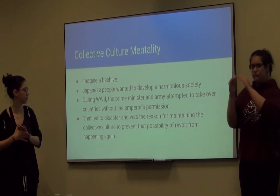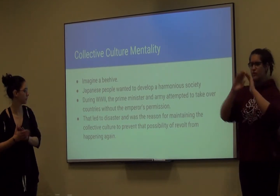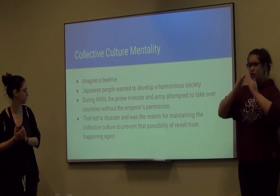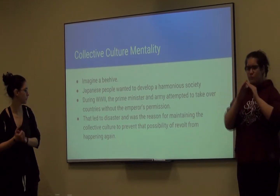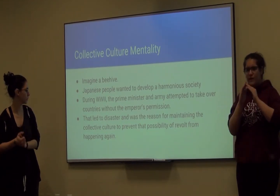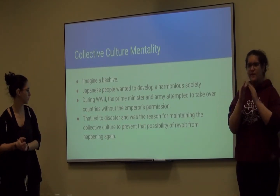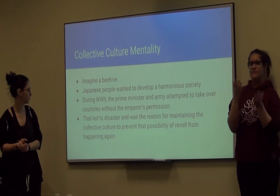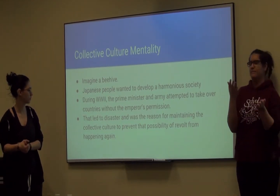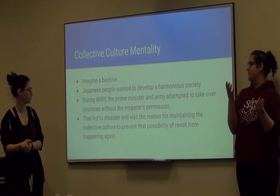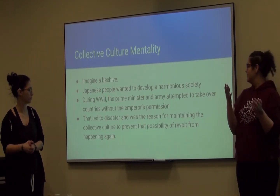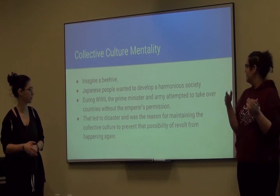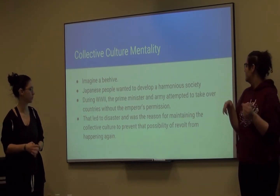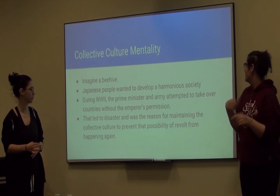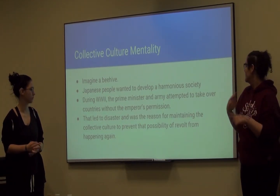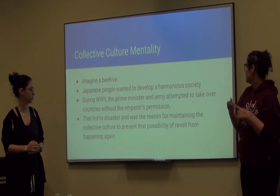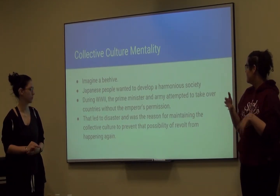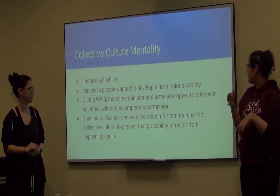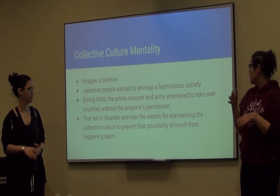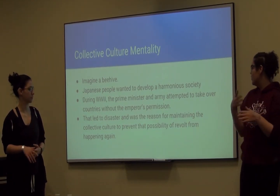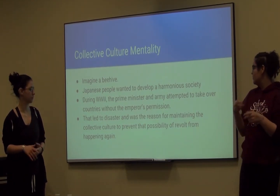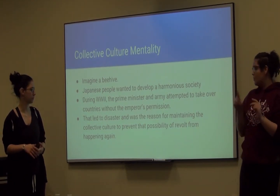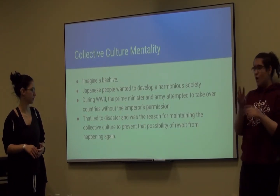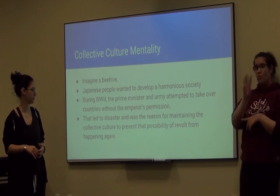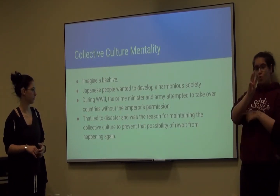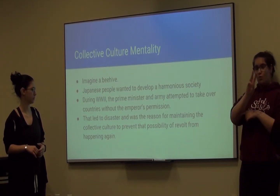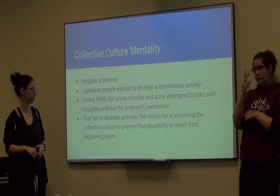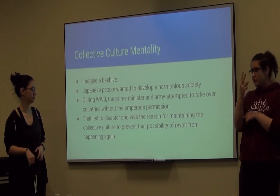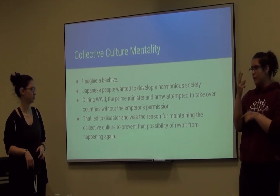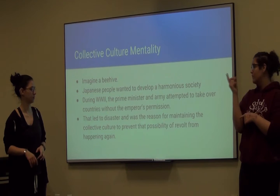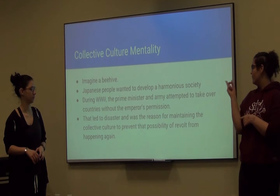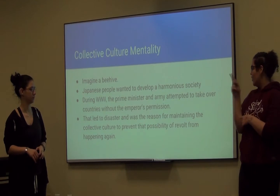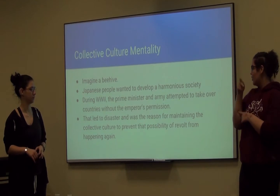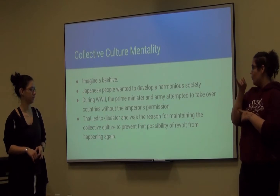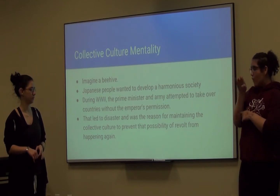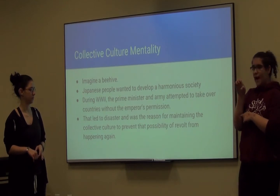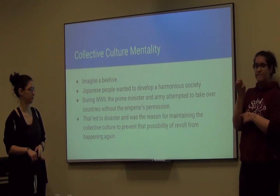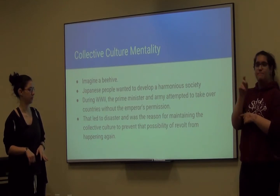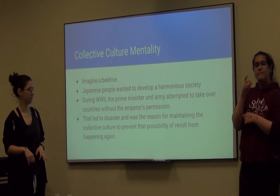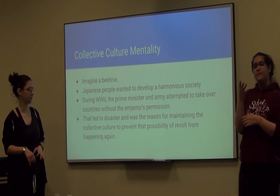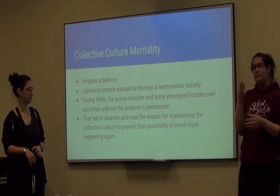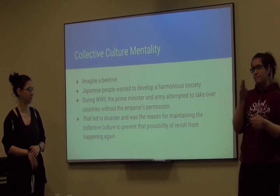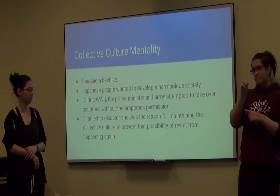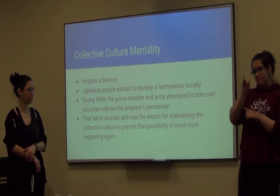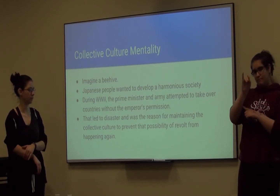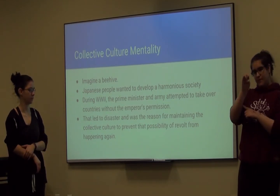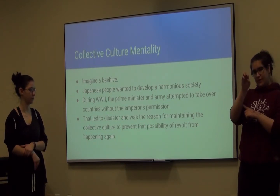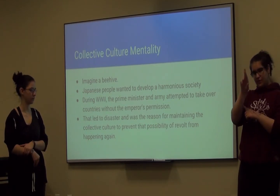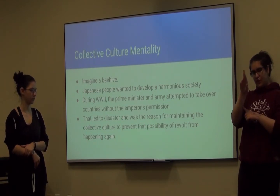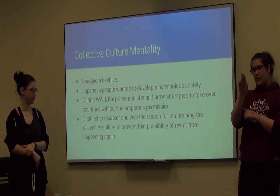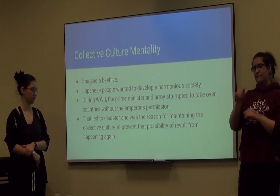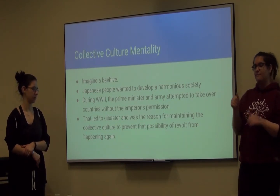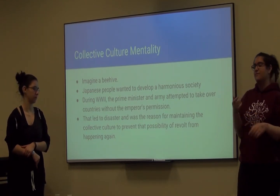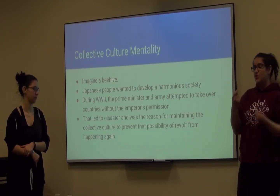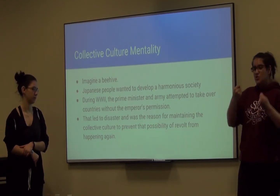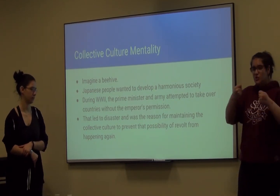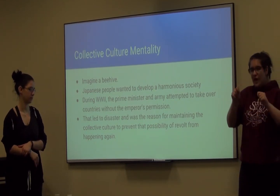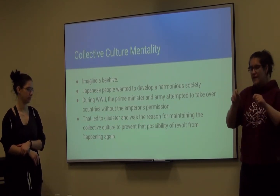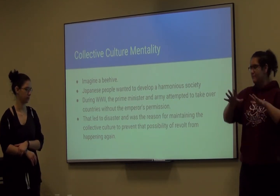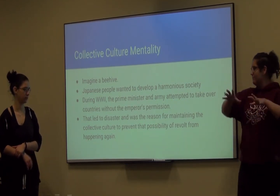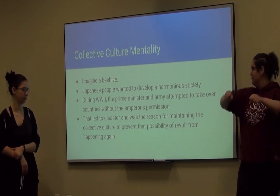Japan's people wanted to develop an equal, harmonious society. And during World War II, the Prime Minister